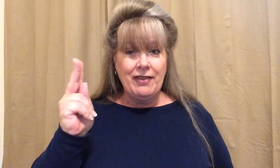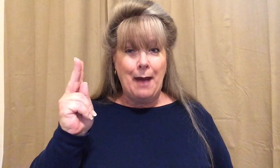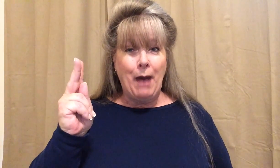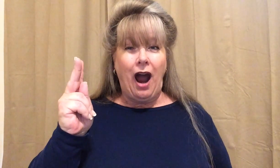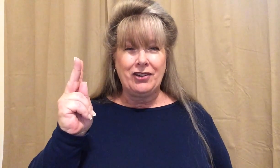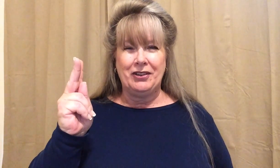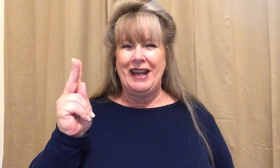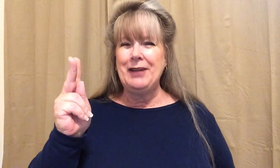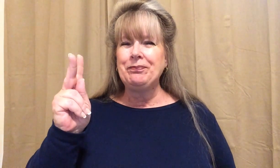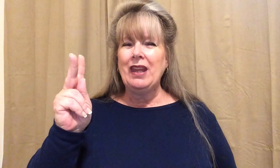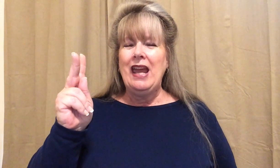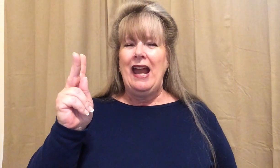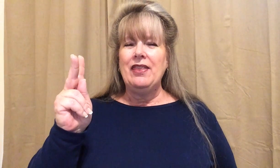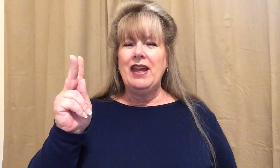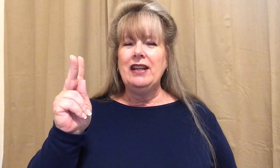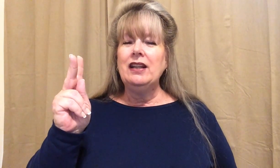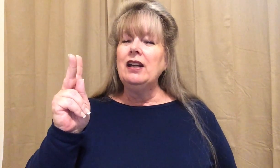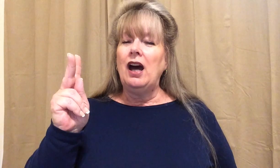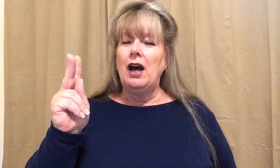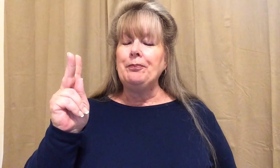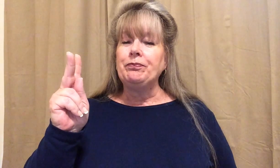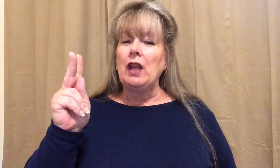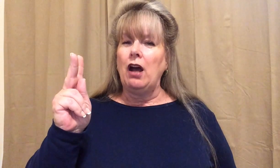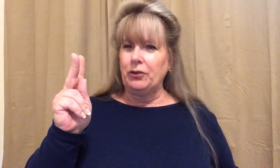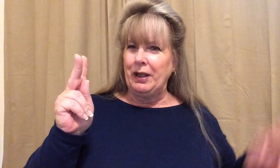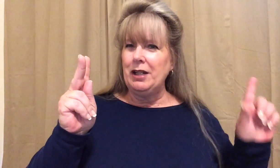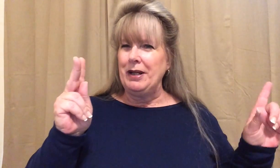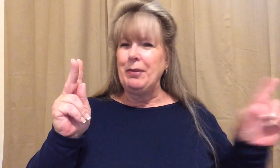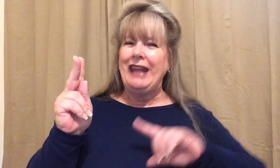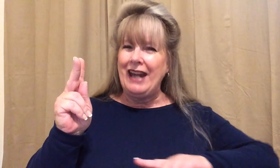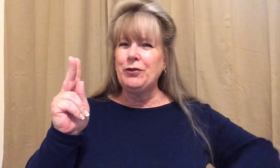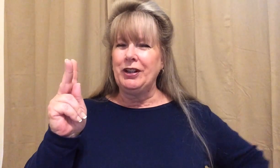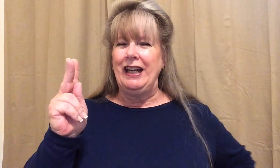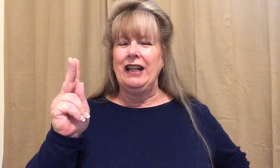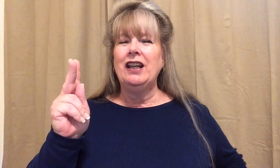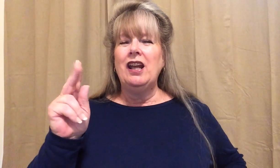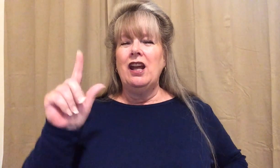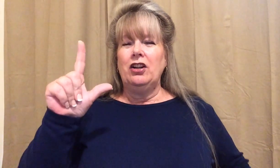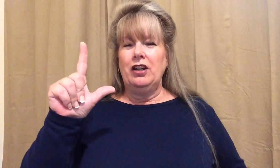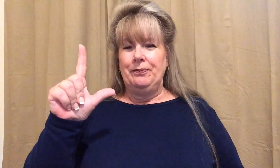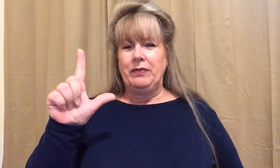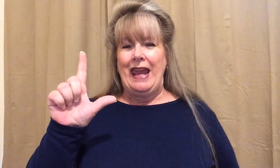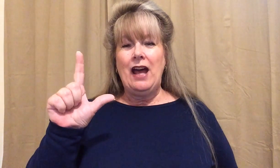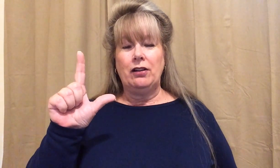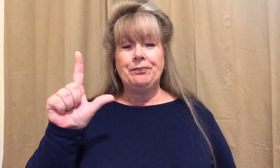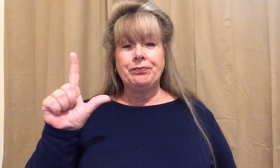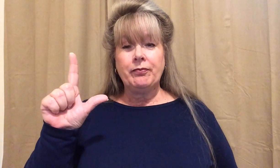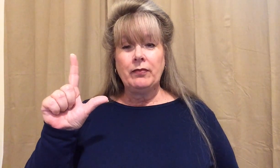that box, okay? And then I'll explain in a minute, but K is for king. Good. L,